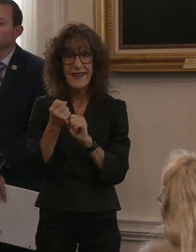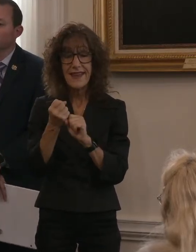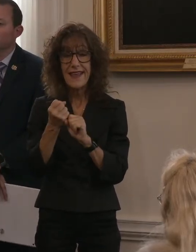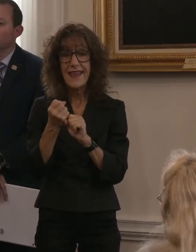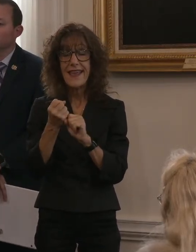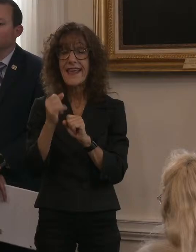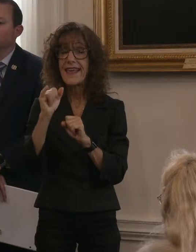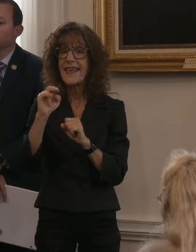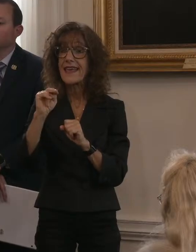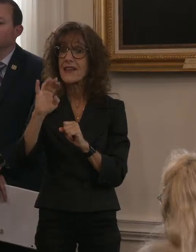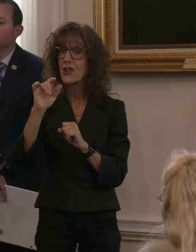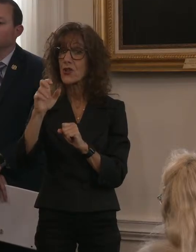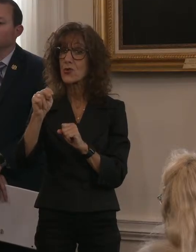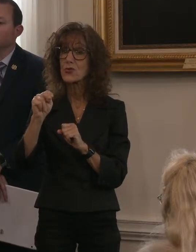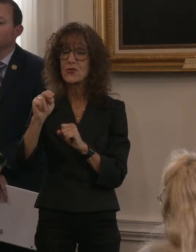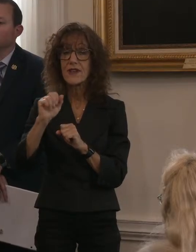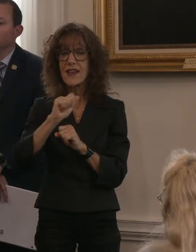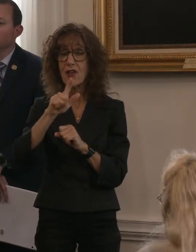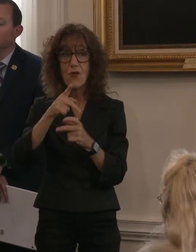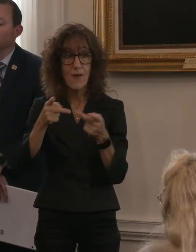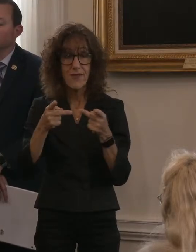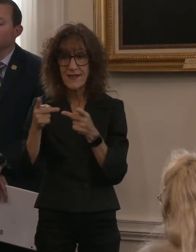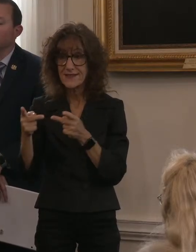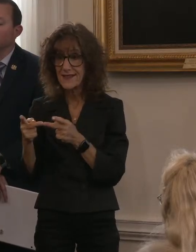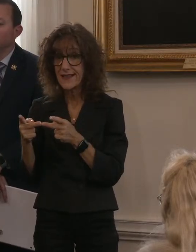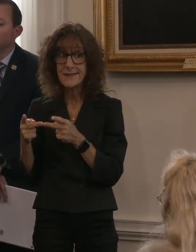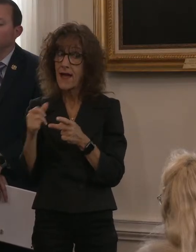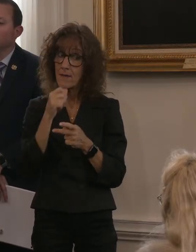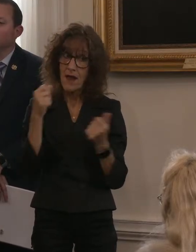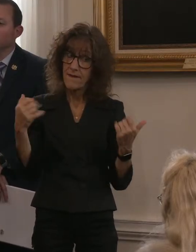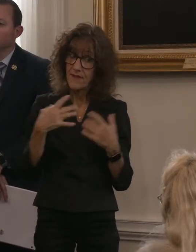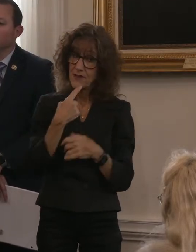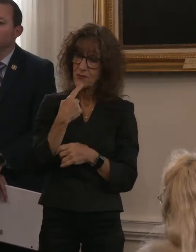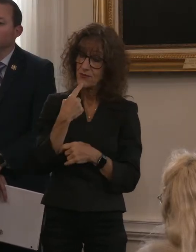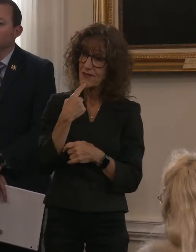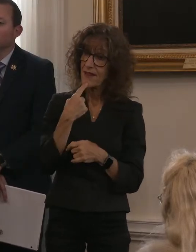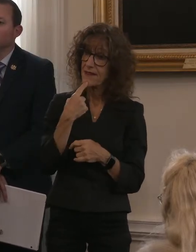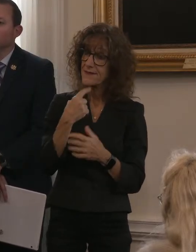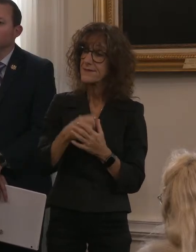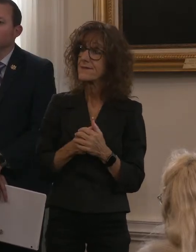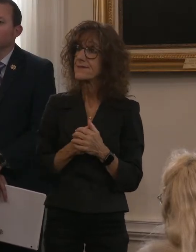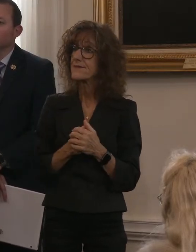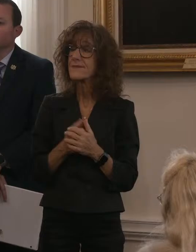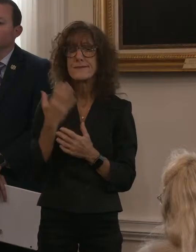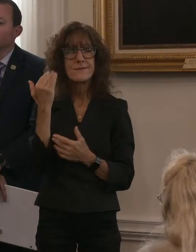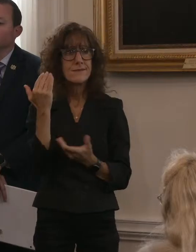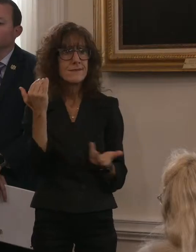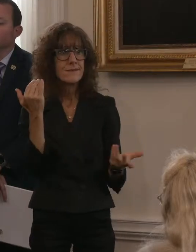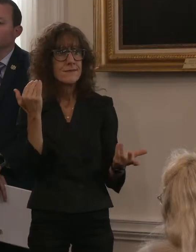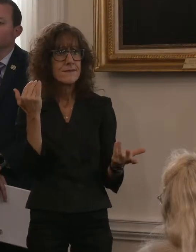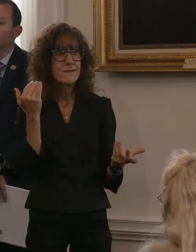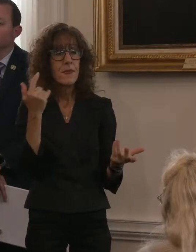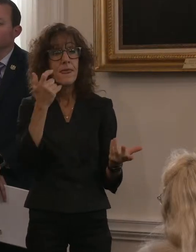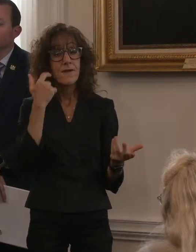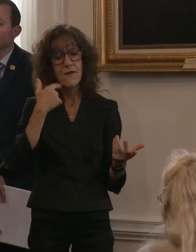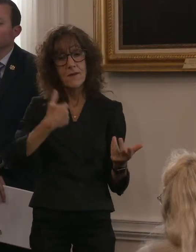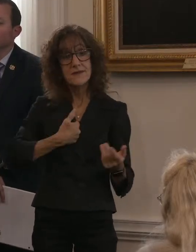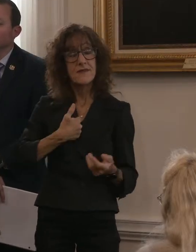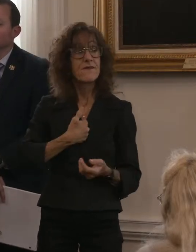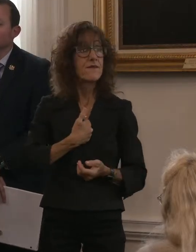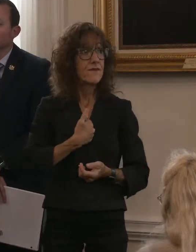all spaces. I'm not afraid to say it because, for